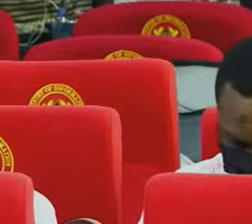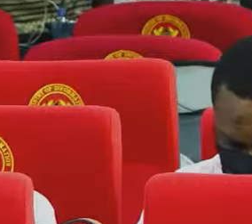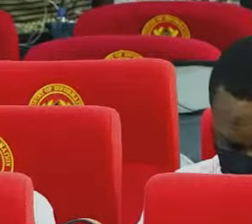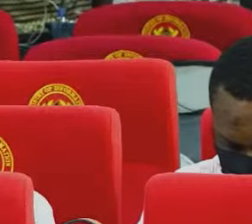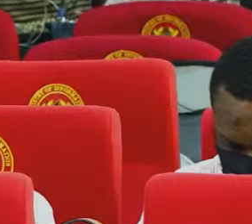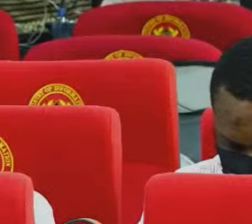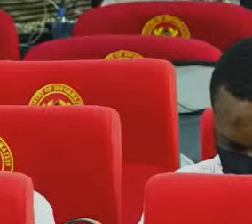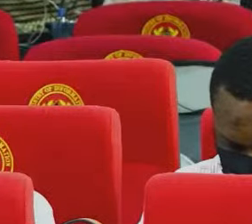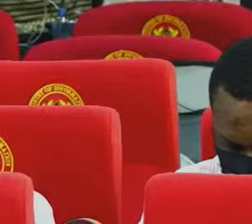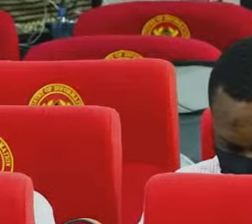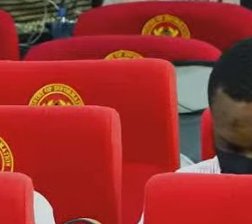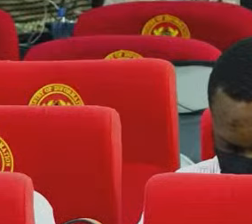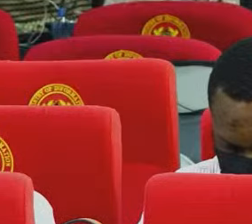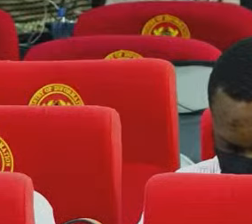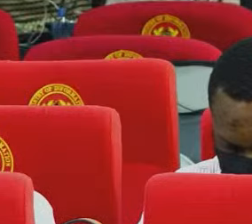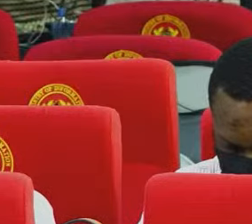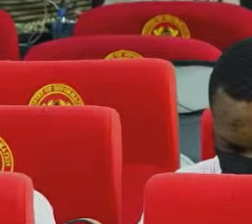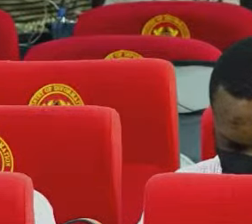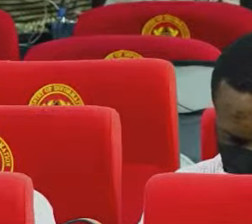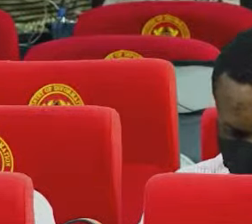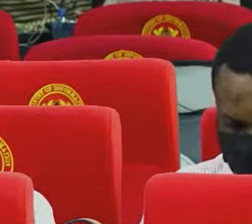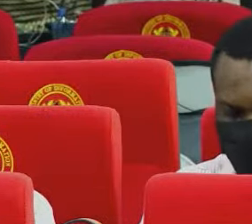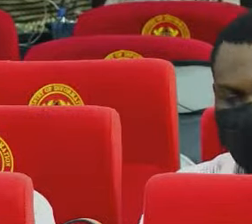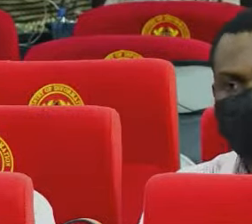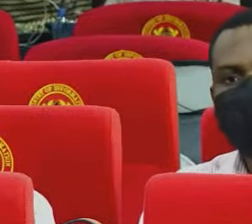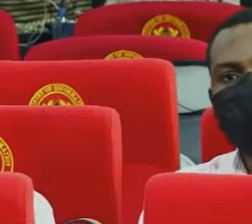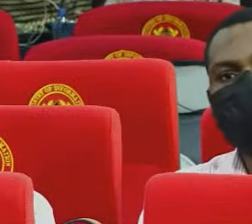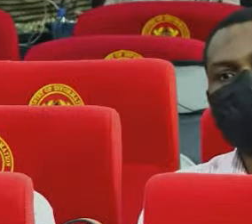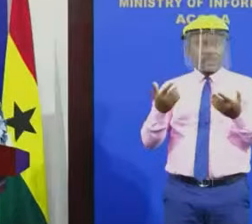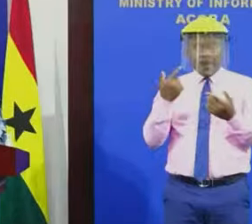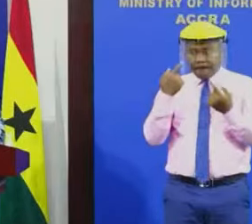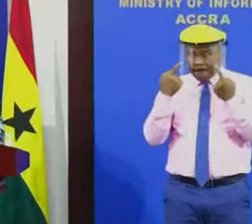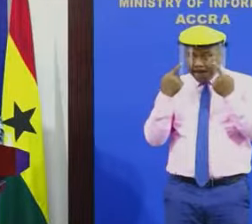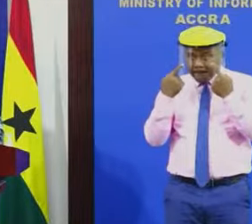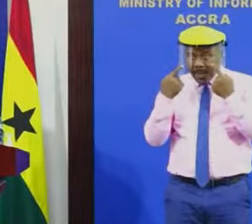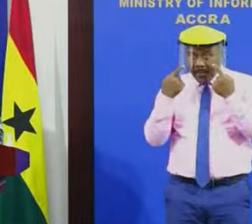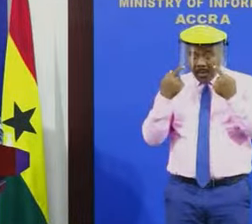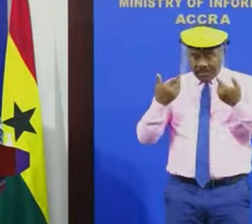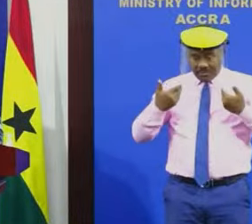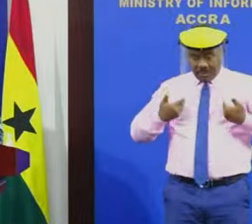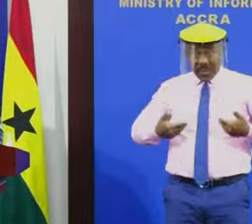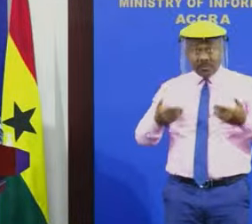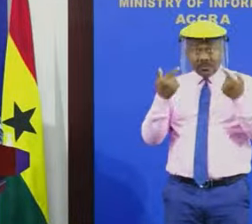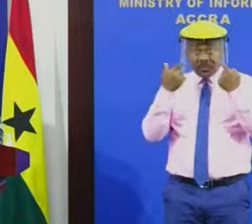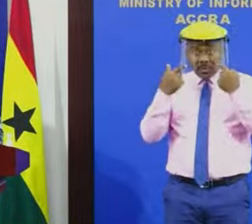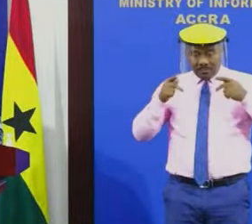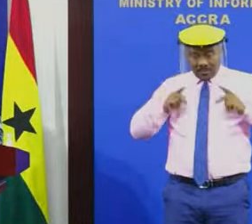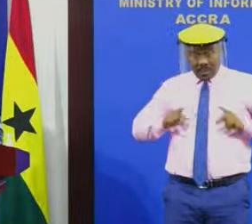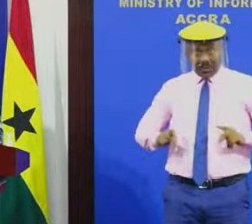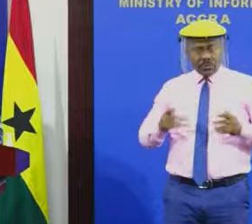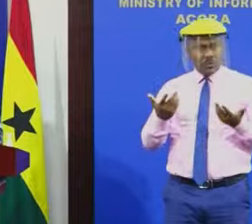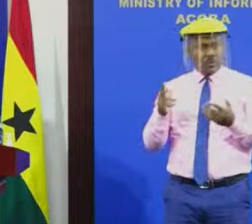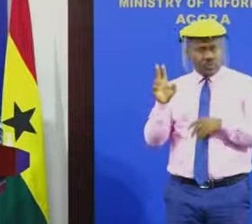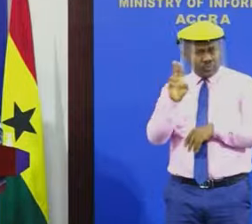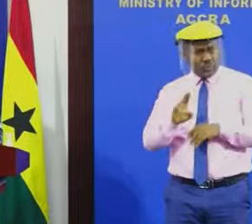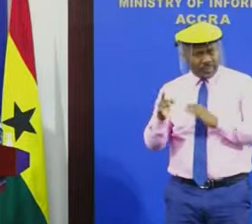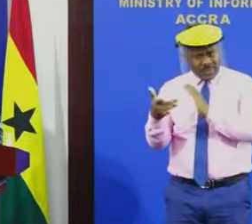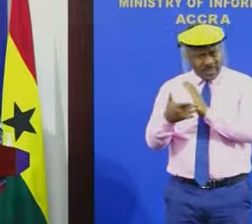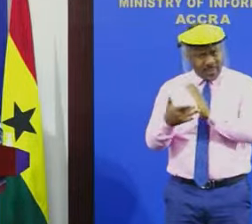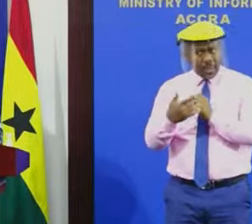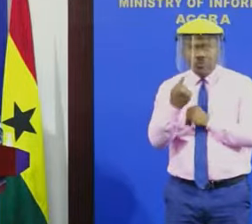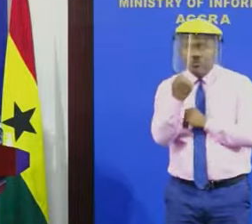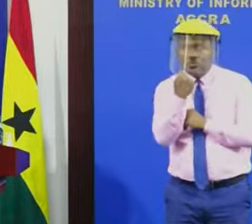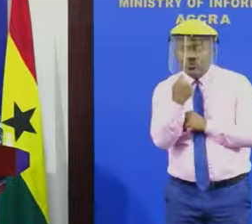the offshore measures, we are talking about physical patrols and using state-of-the-art electronic gadgets